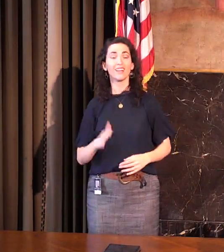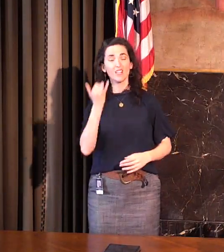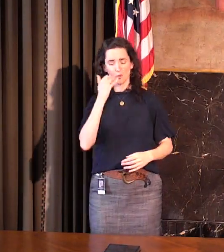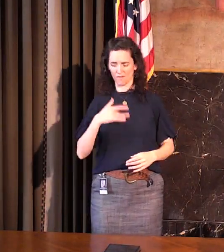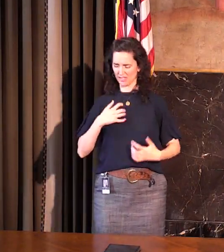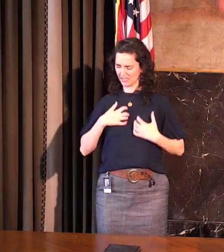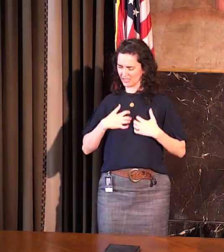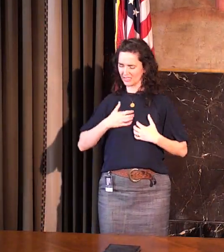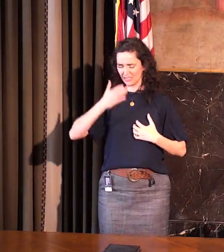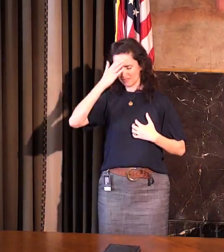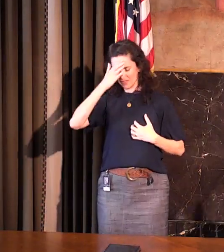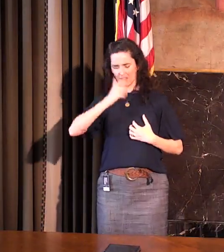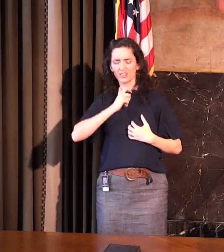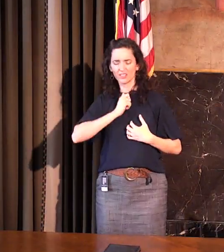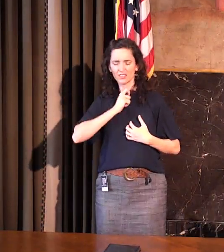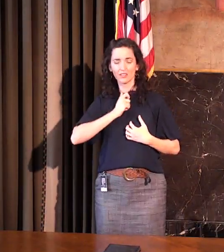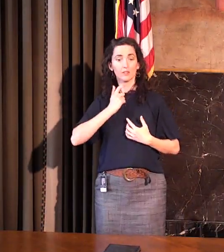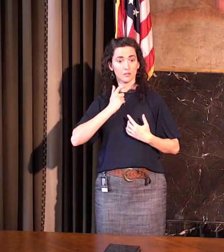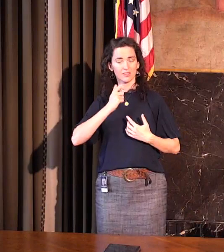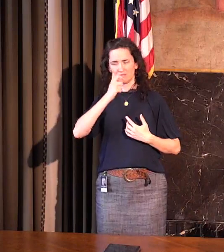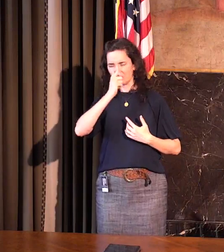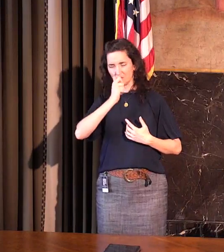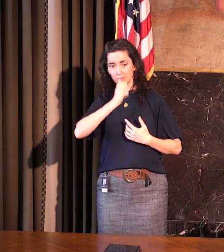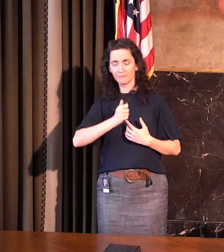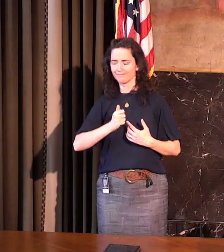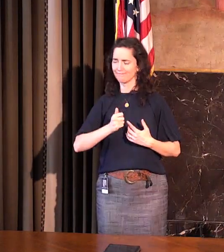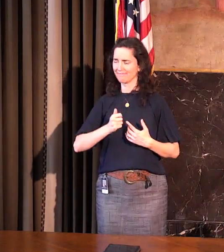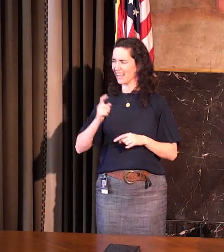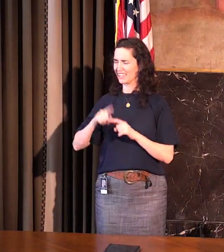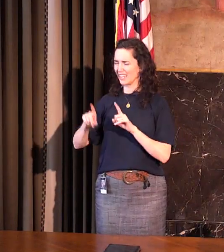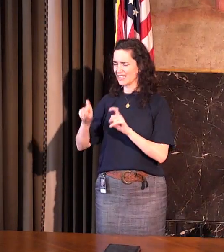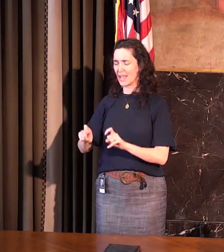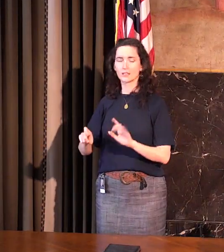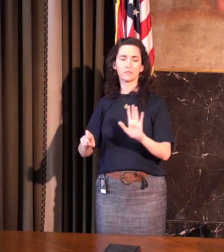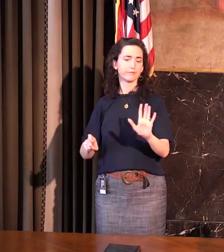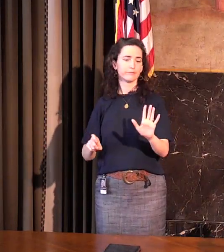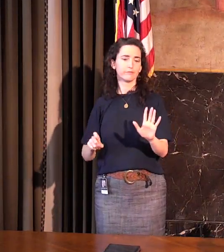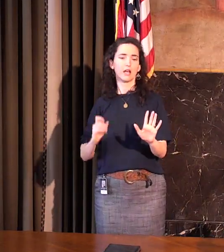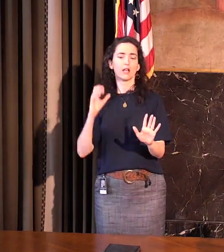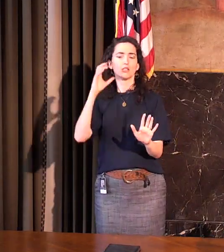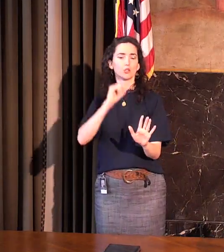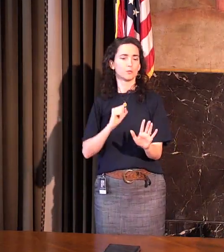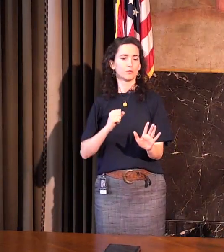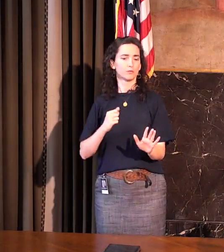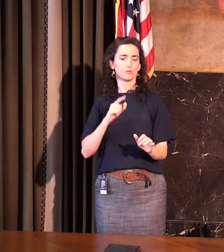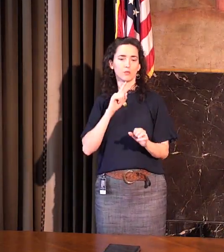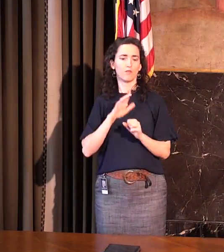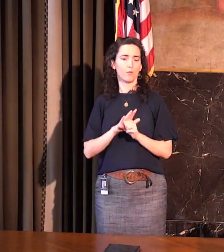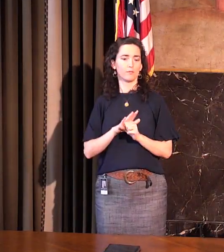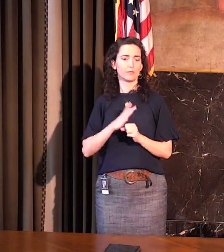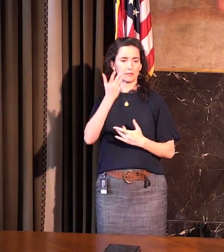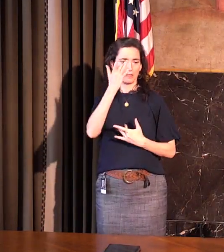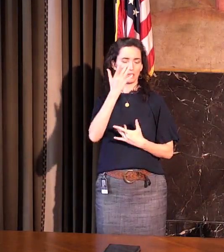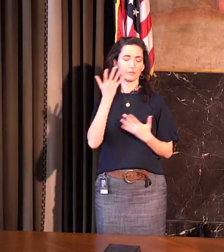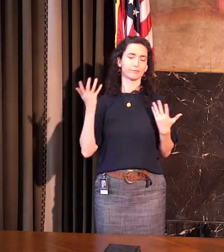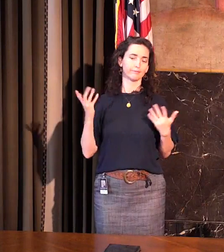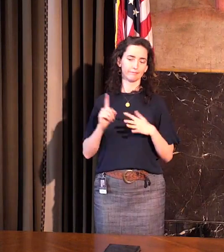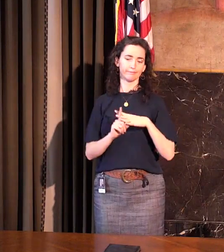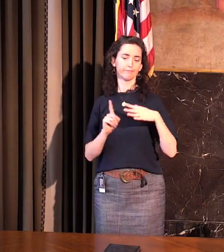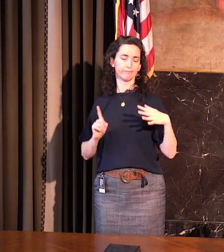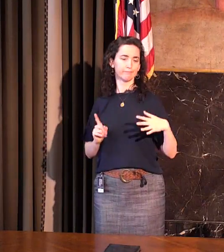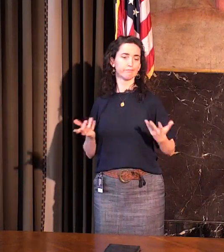get a test right then and there, in the context of this surge, you really have to just, you know, act like you're confirmed to be positive, because you probably